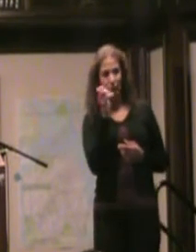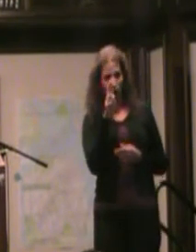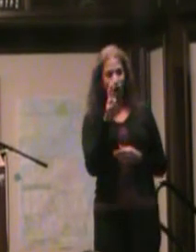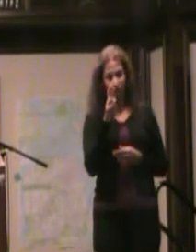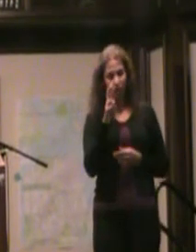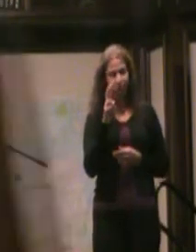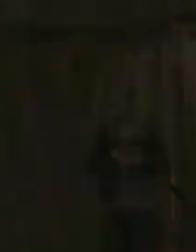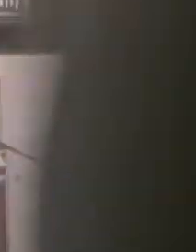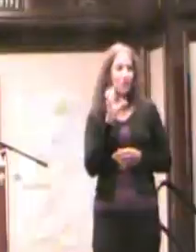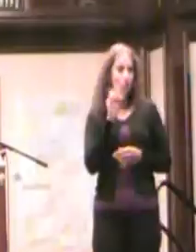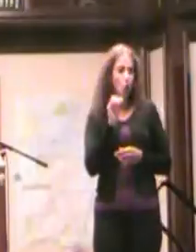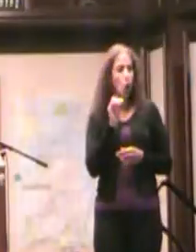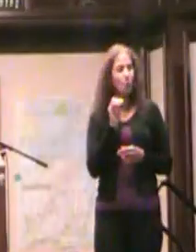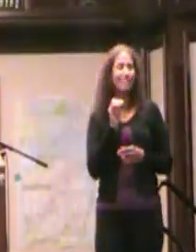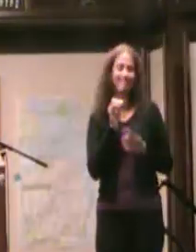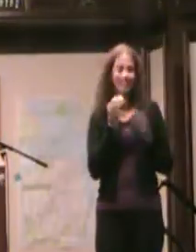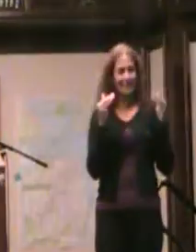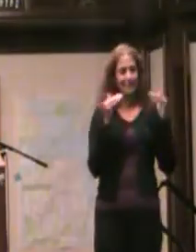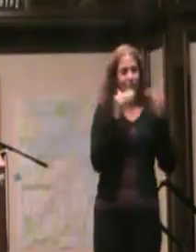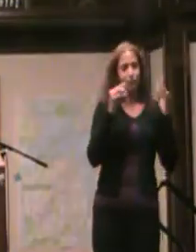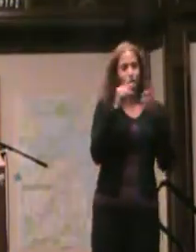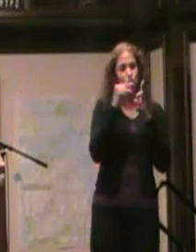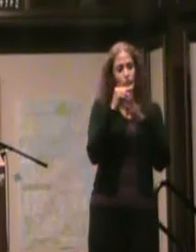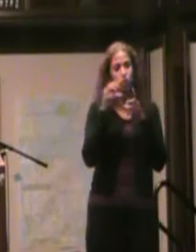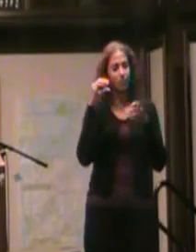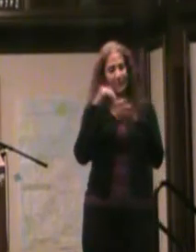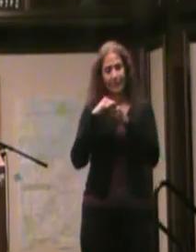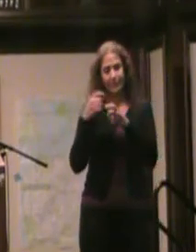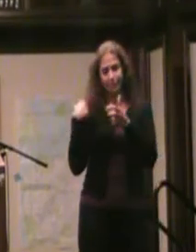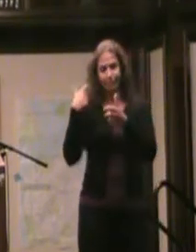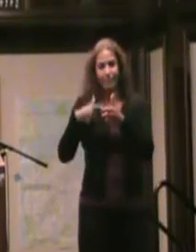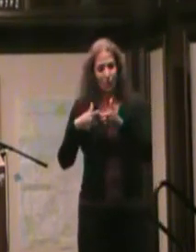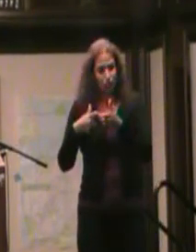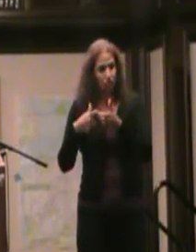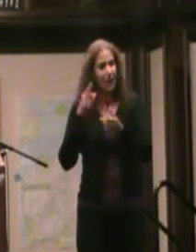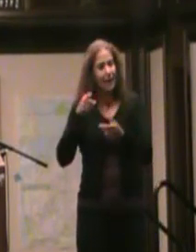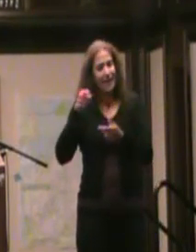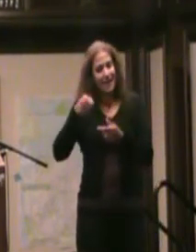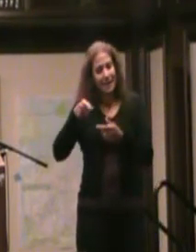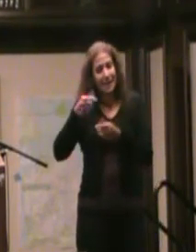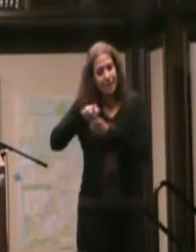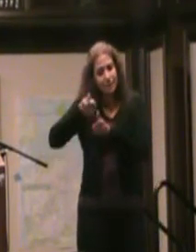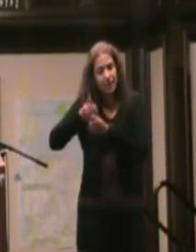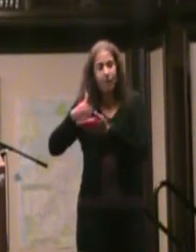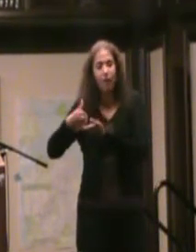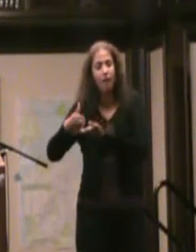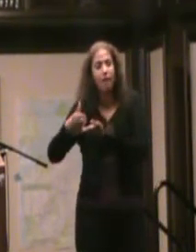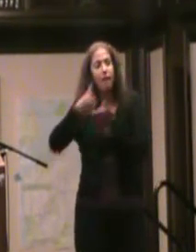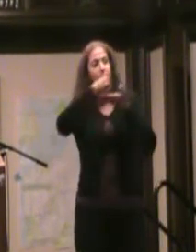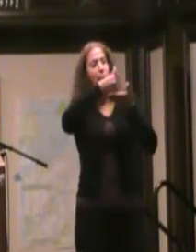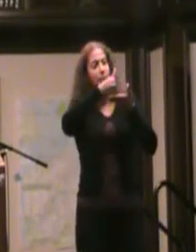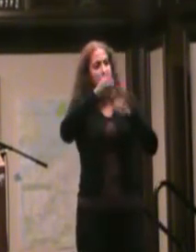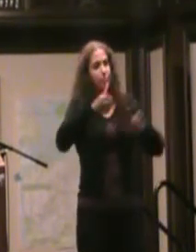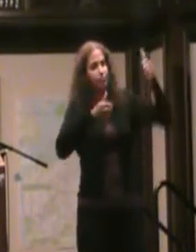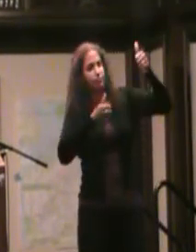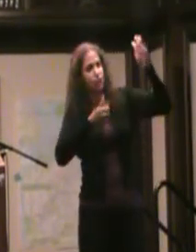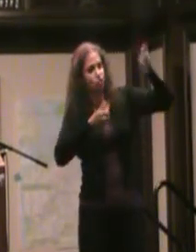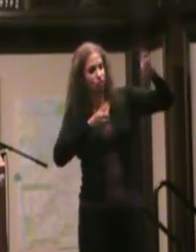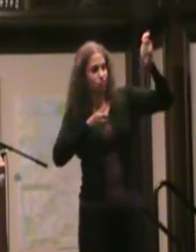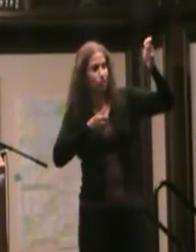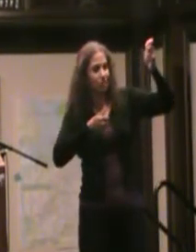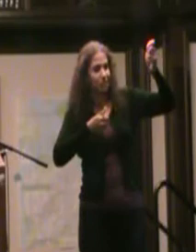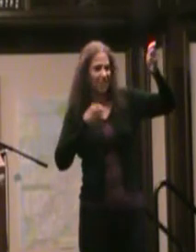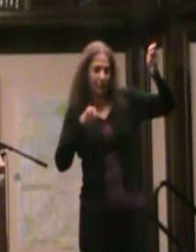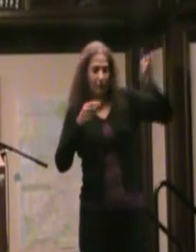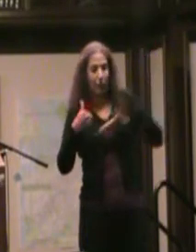a magistrate judge does in the federal system. He helps el juez grande. He helps the